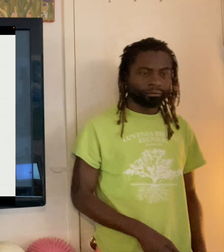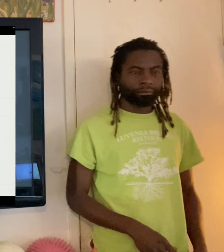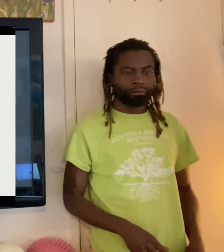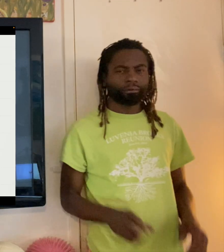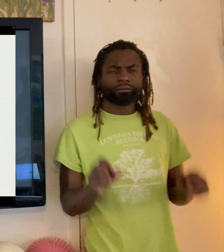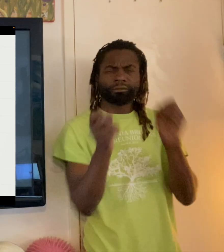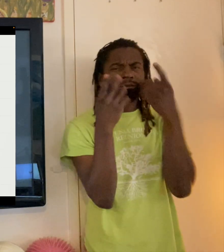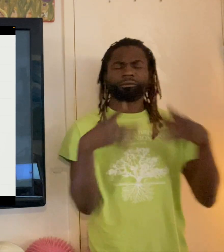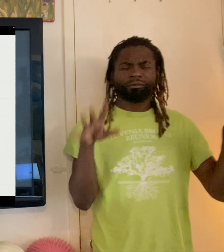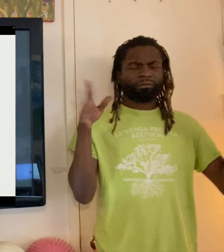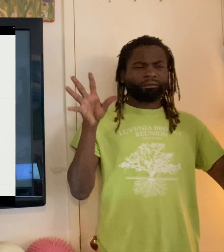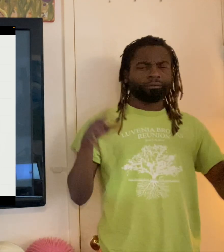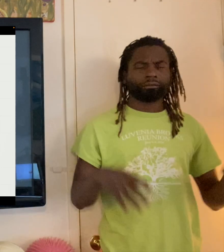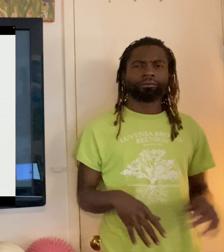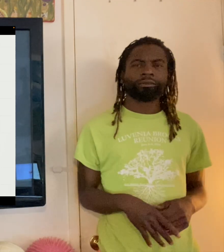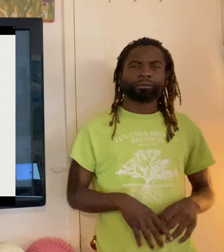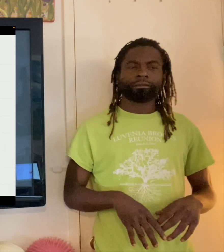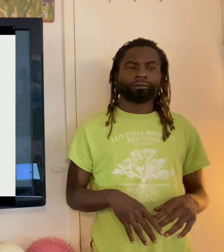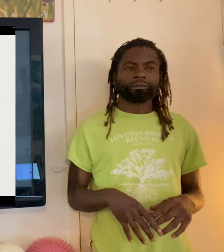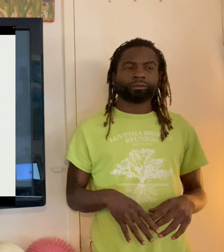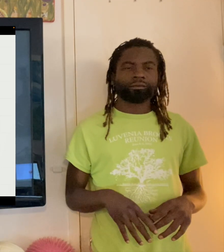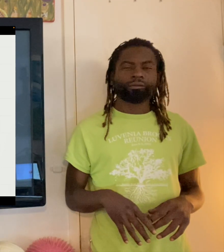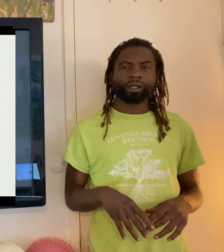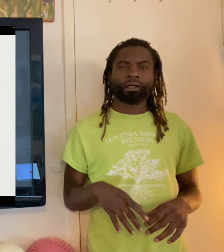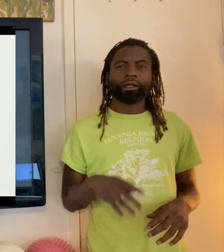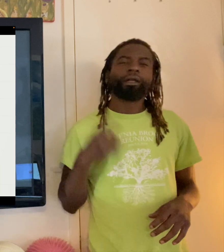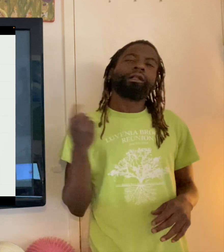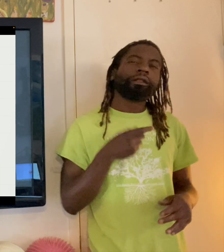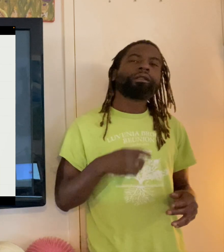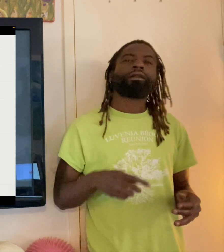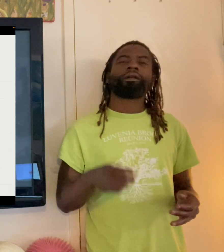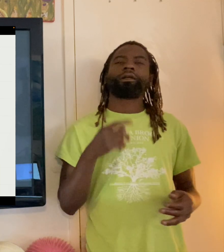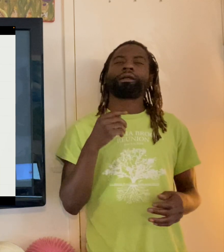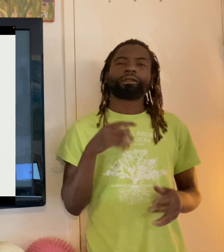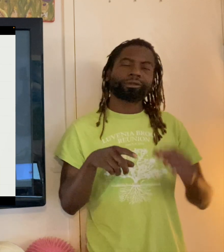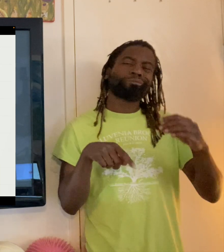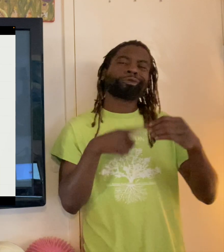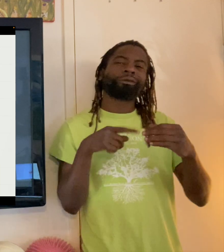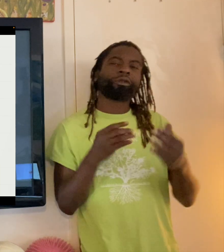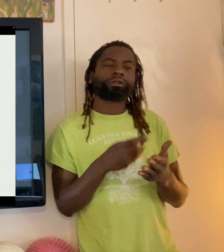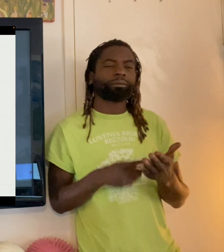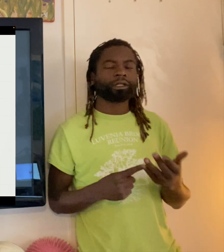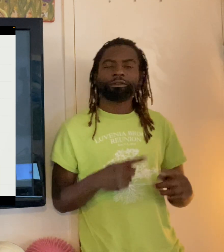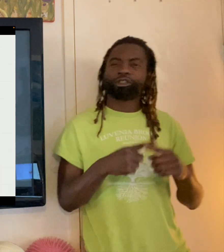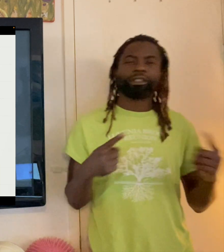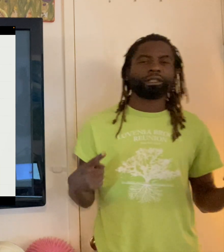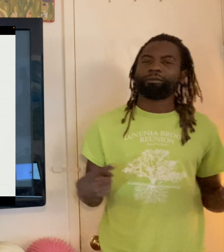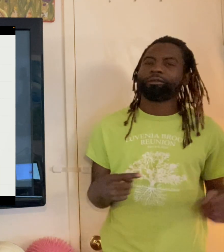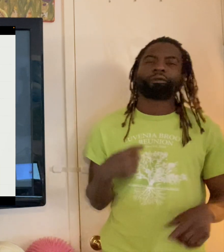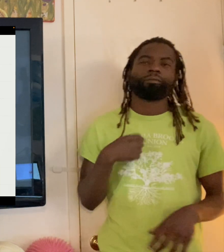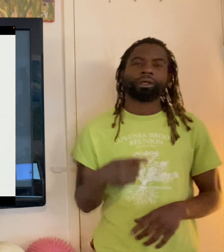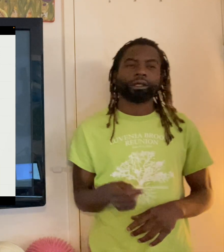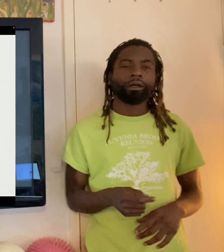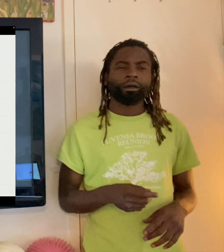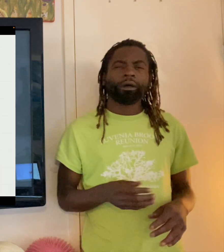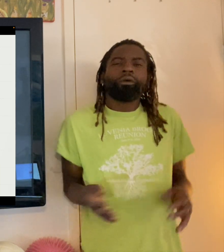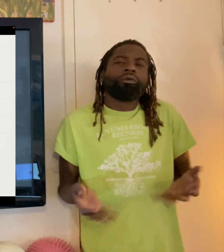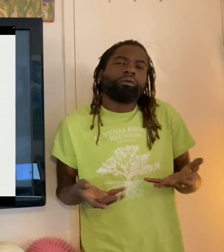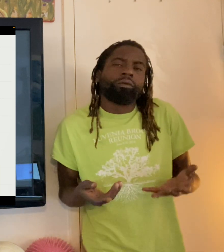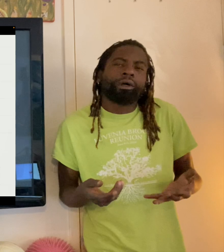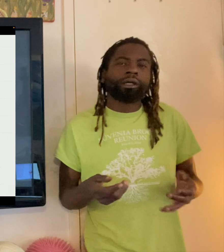enough. Let's talk about something else besides me. Do you know when is another good time to use